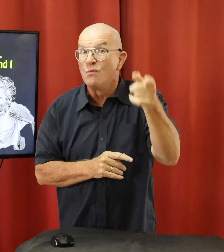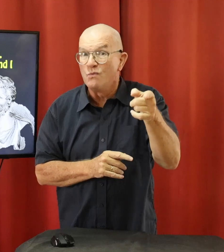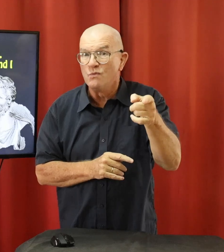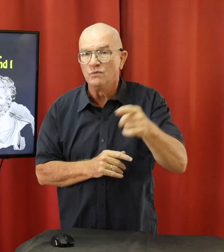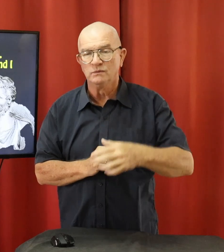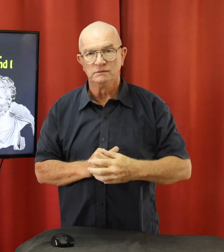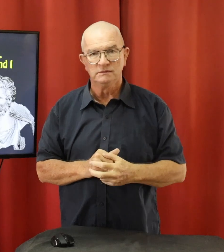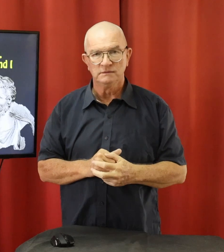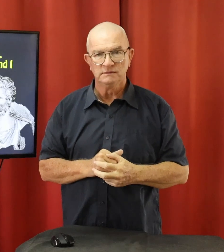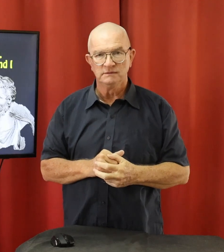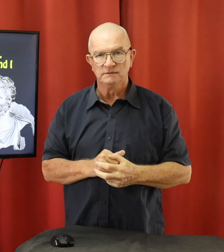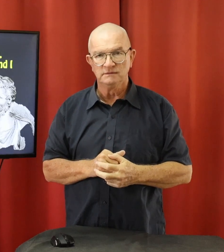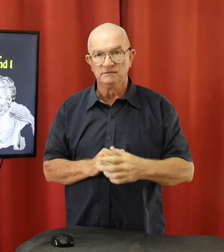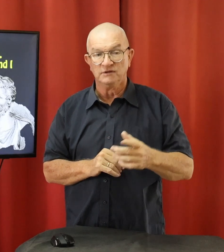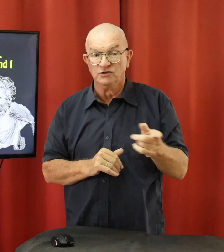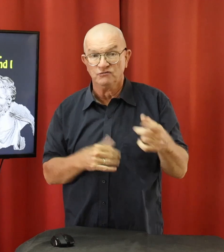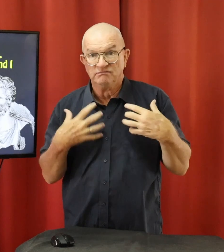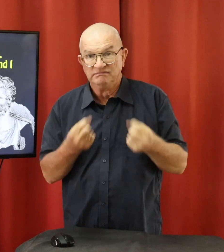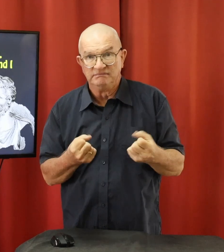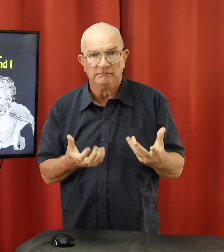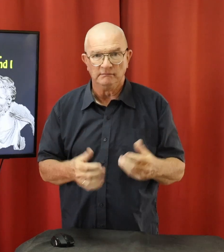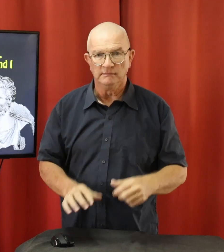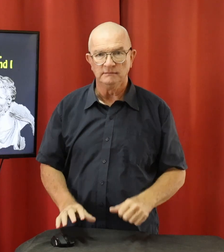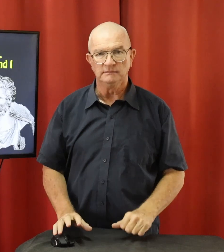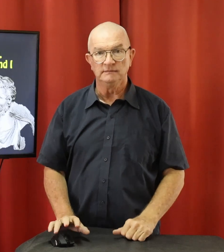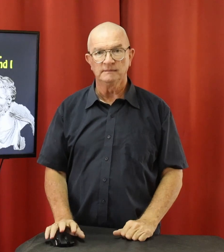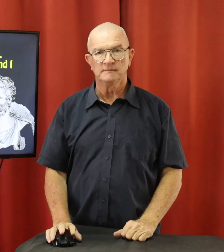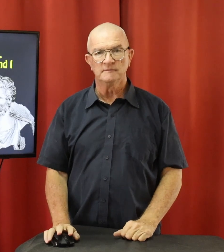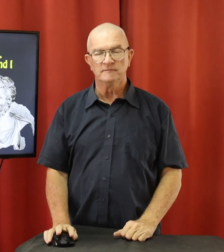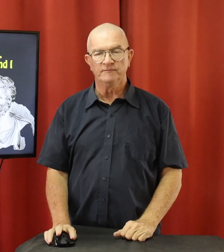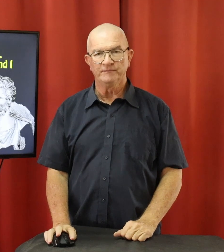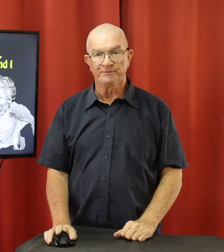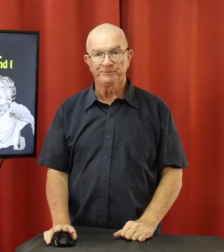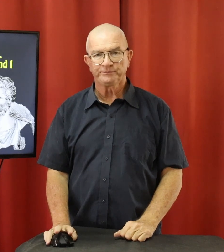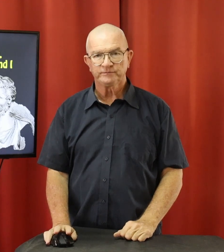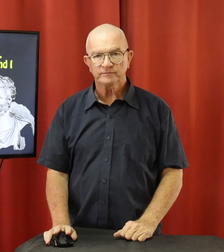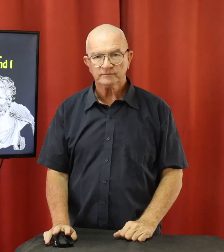He sent those two to let them know that he was okay.